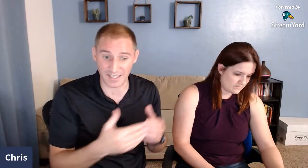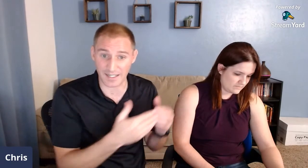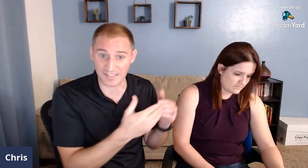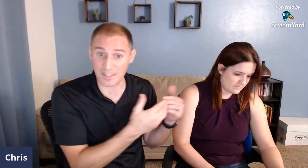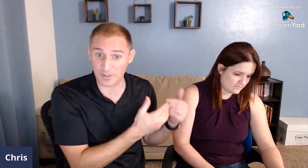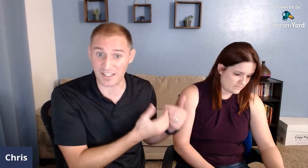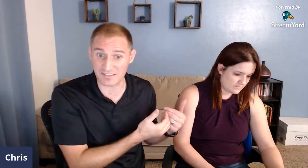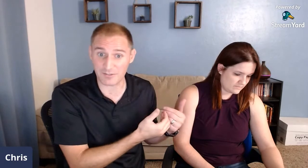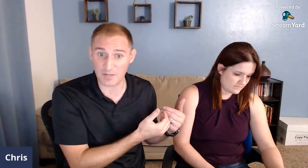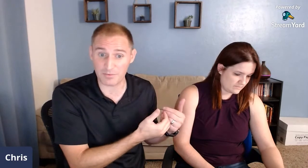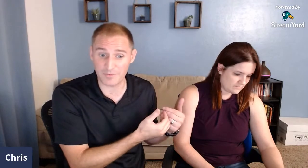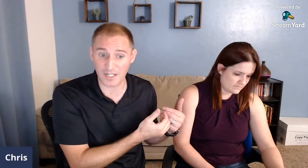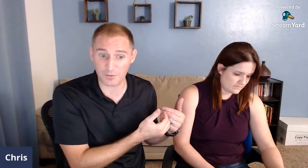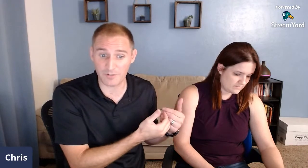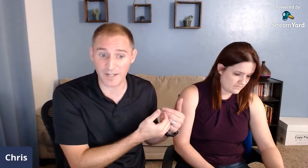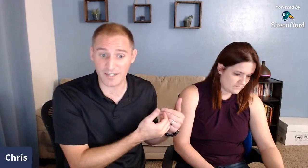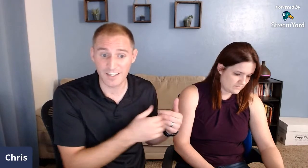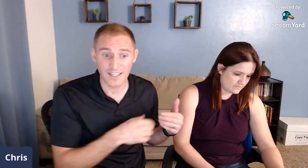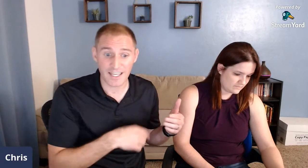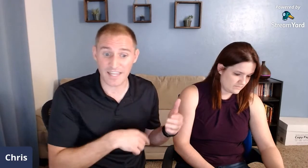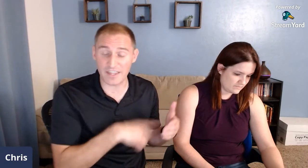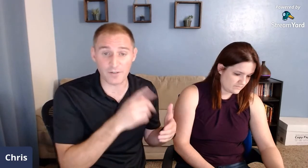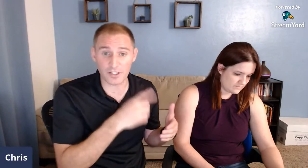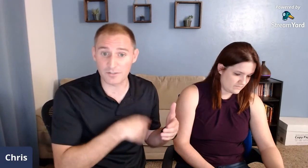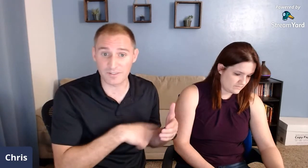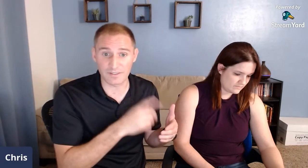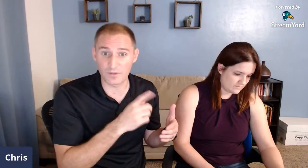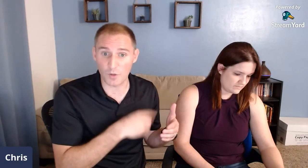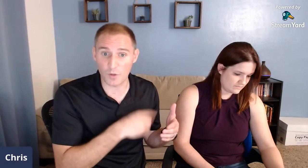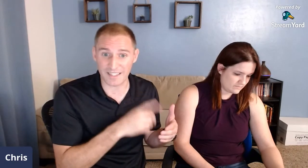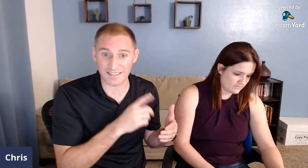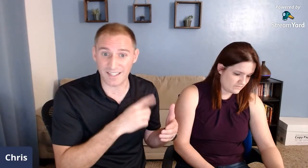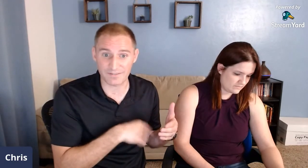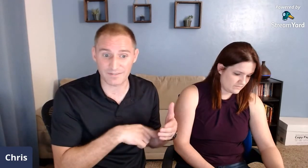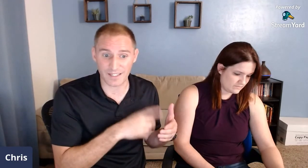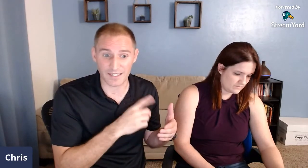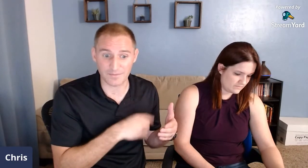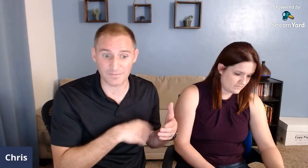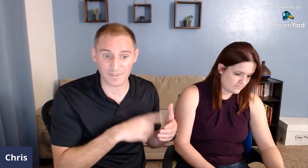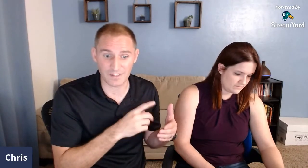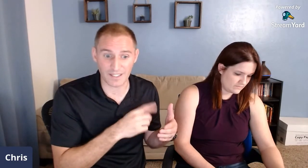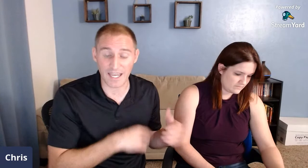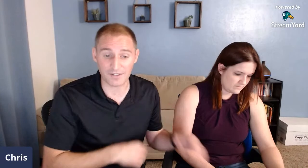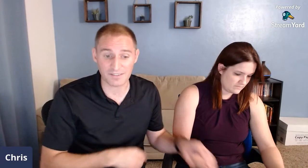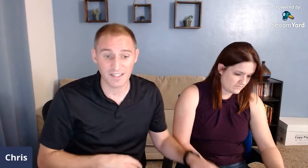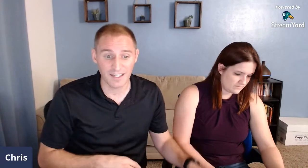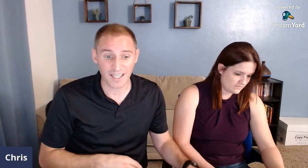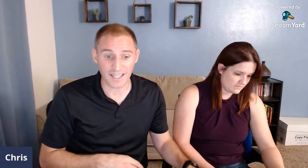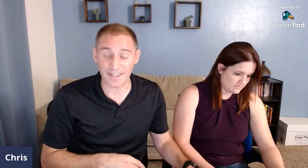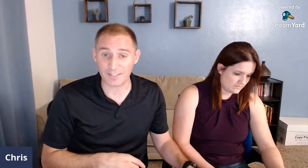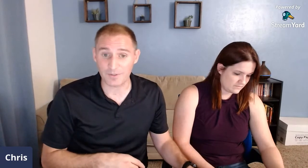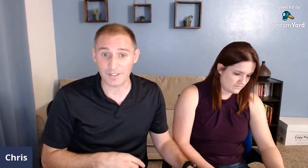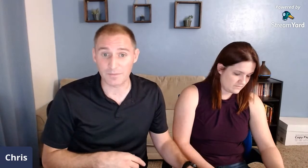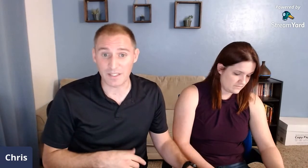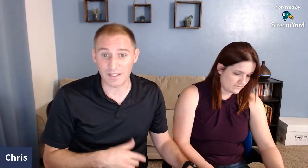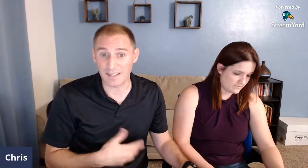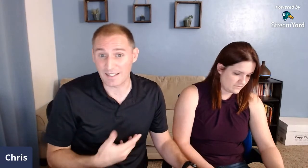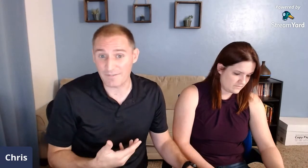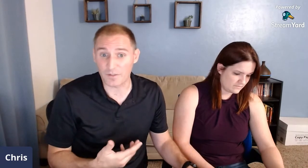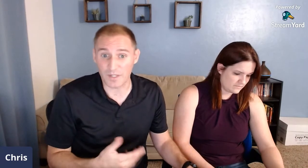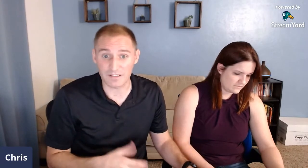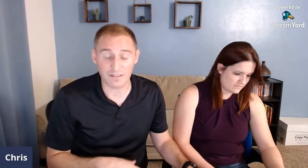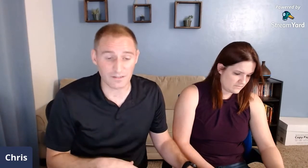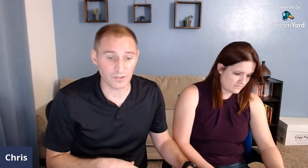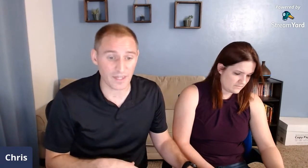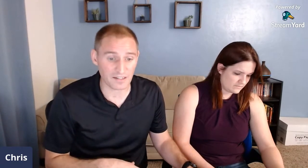just a separate Instagram profile, and they follow no one but like deaf accounts, and that can really be